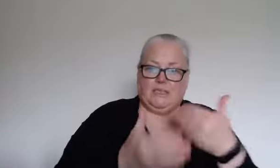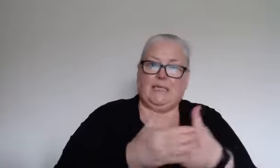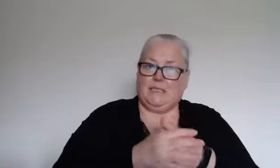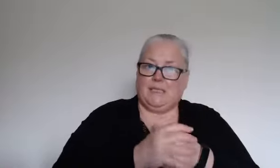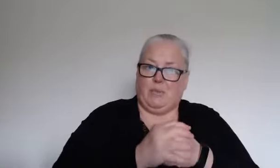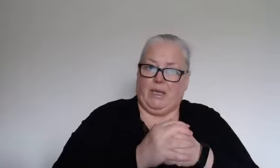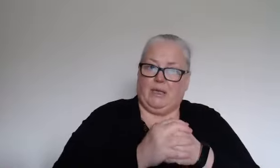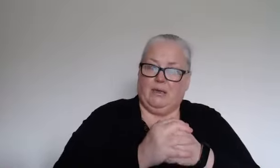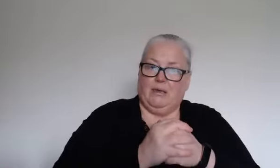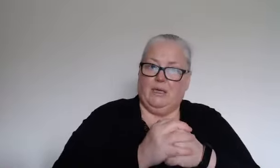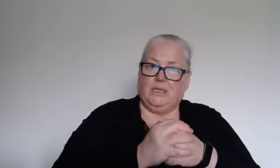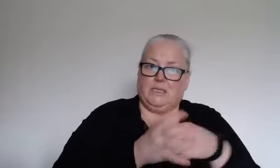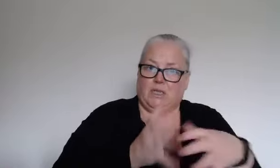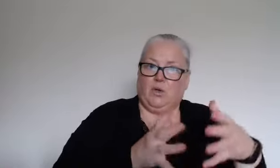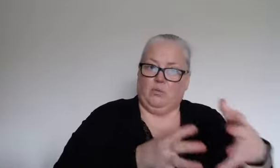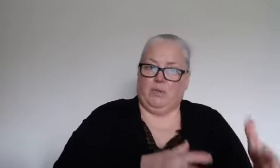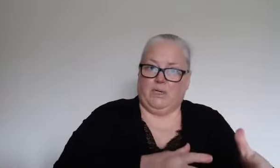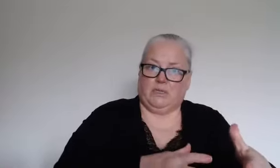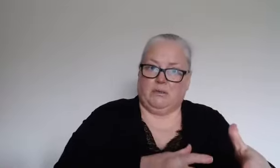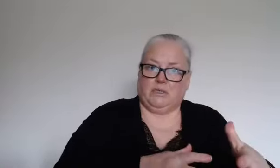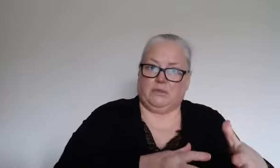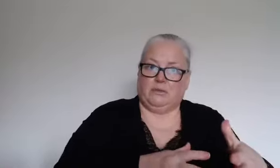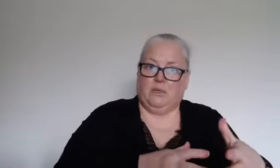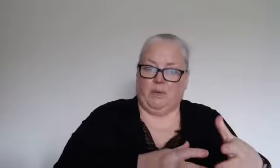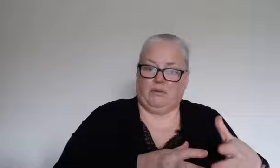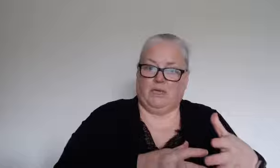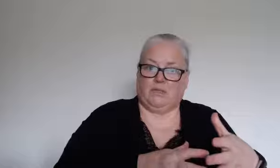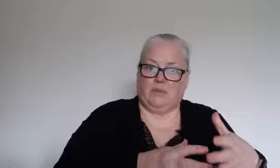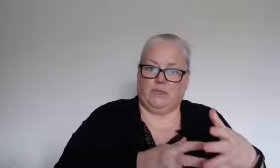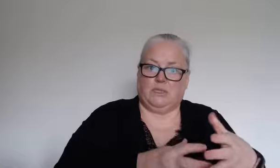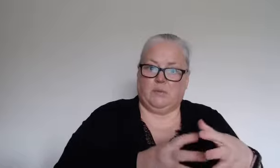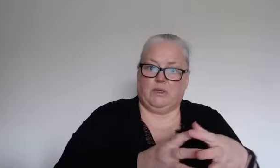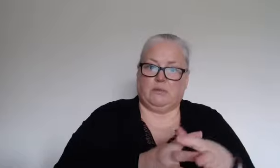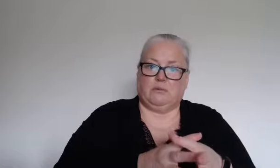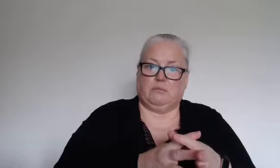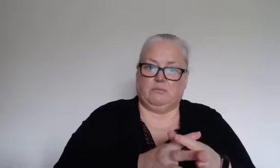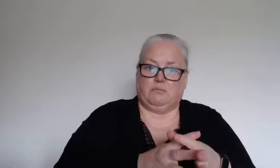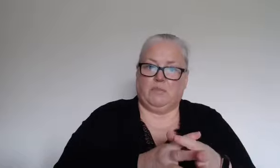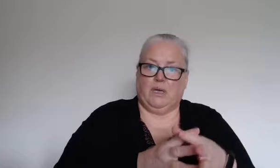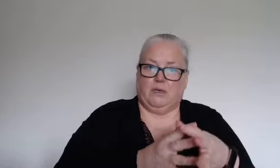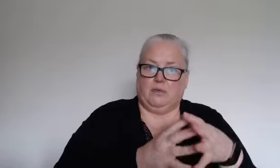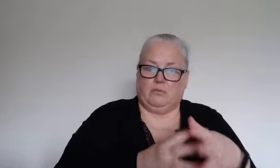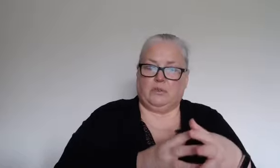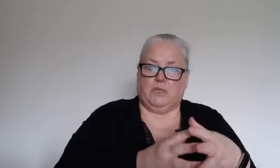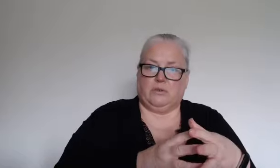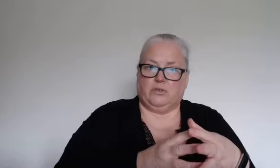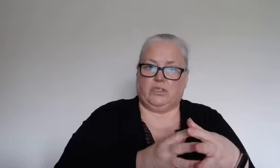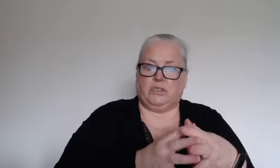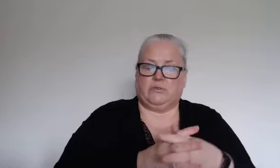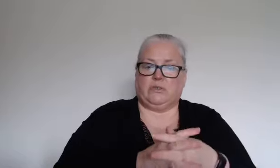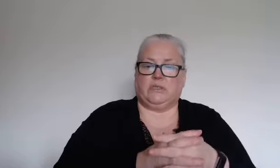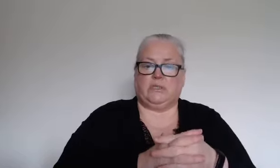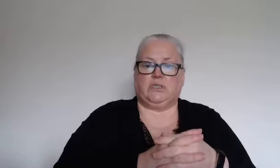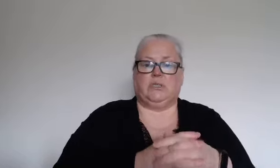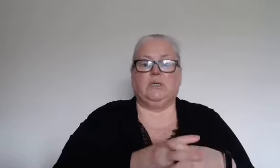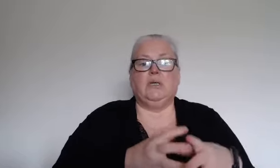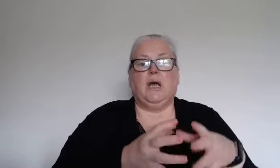to speak to my doctor about that? Do I need to speak to, a nutritionist or a dietitian, and